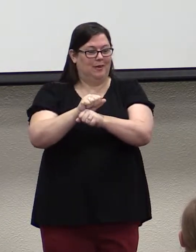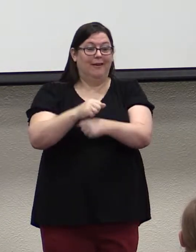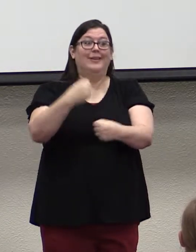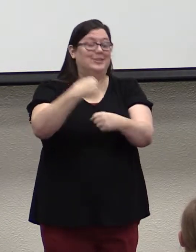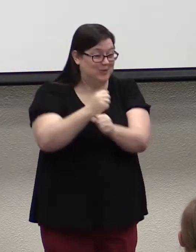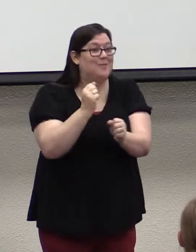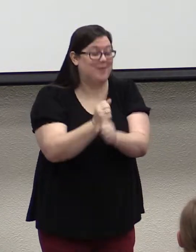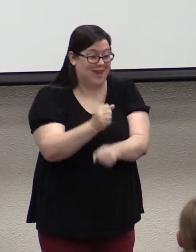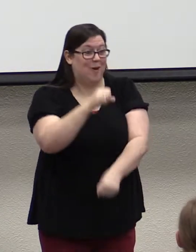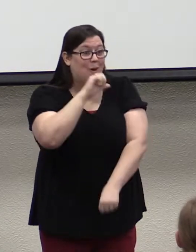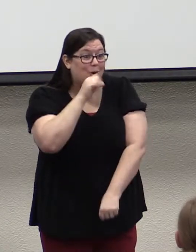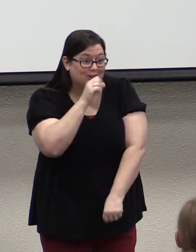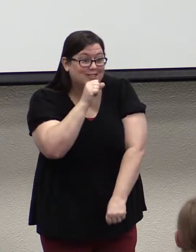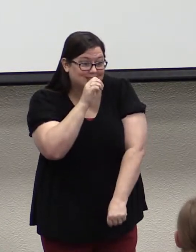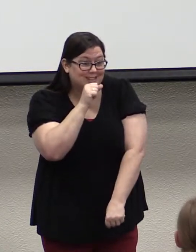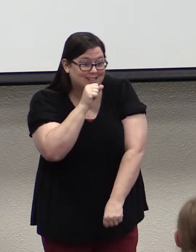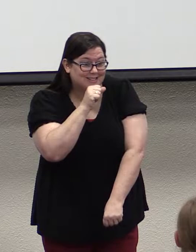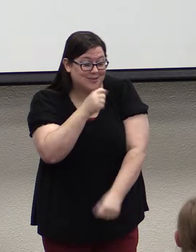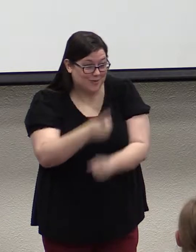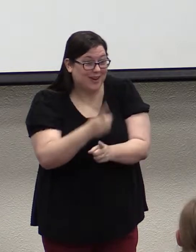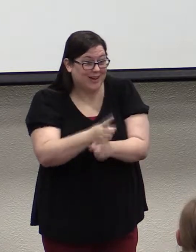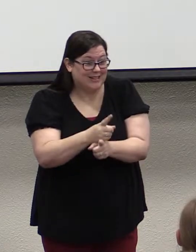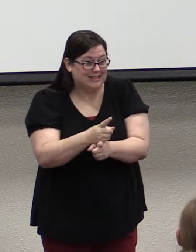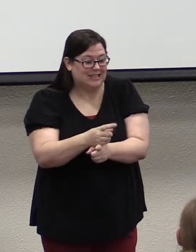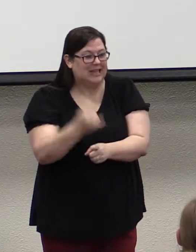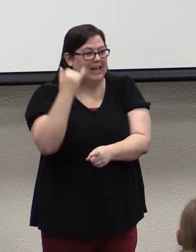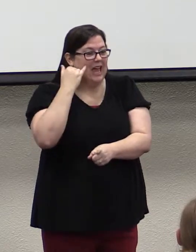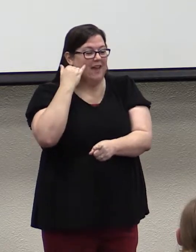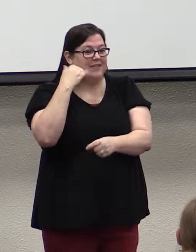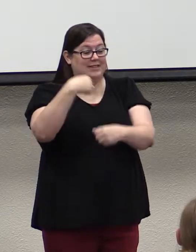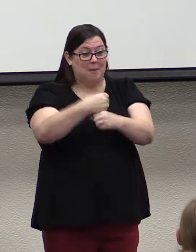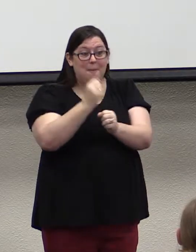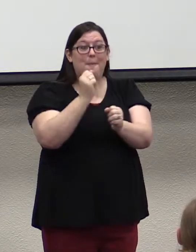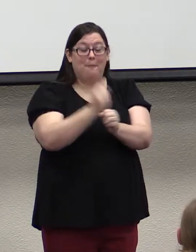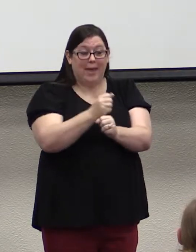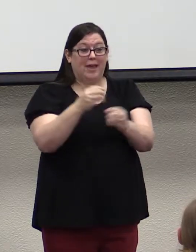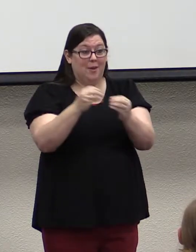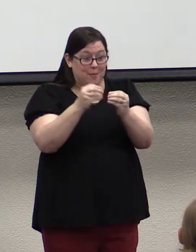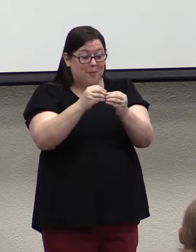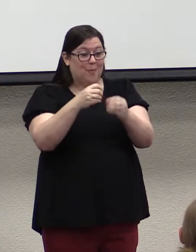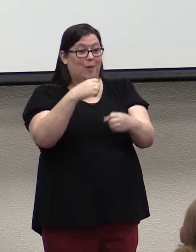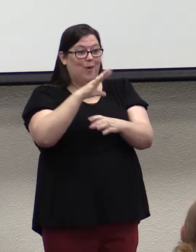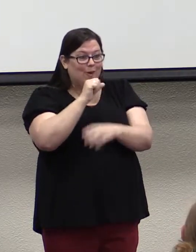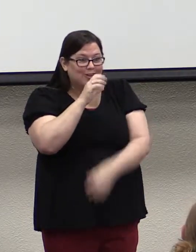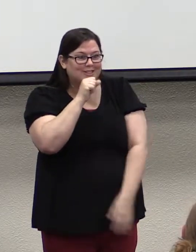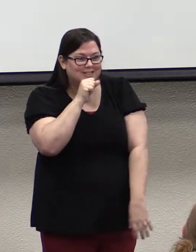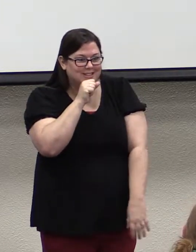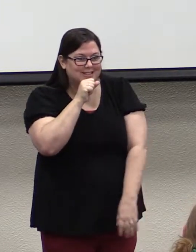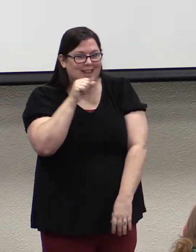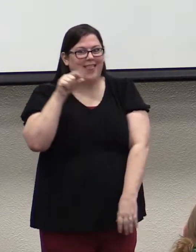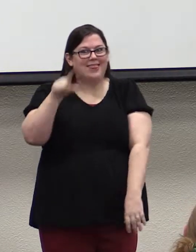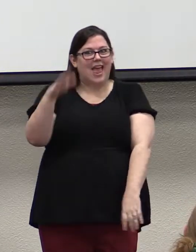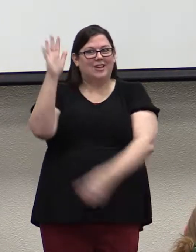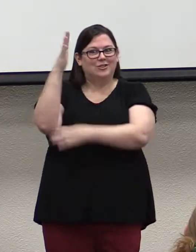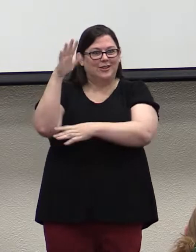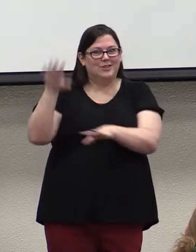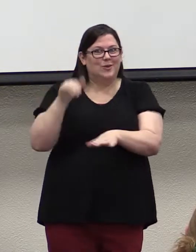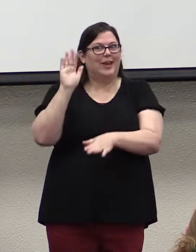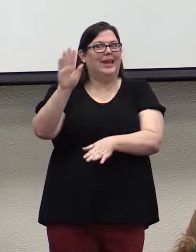right? And so if an orange tree is bearing fruit, this orange tree is doing its job. It's making